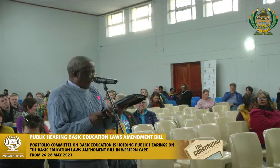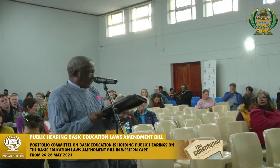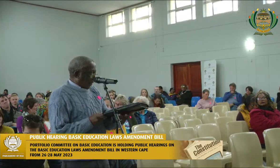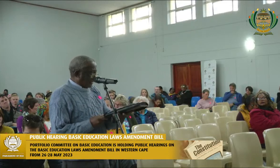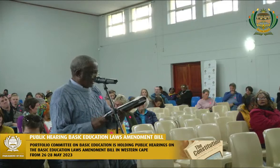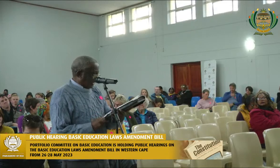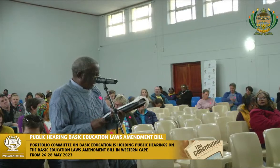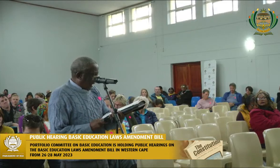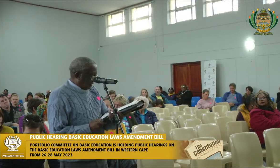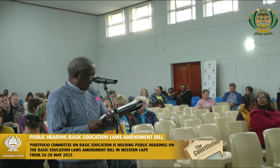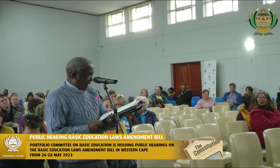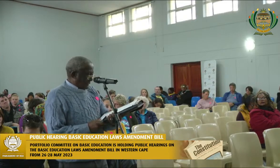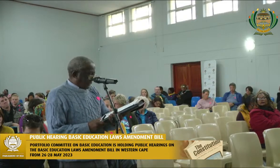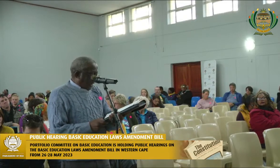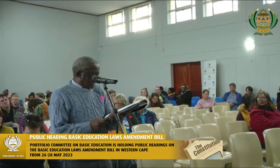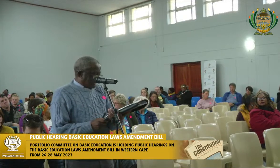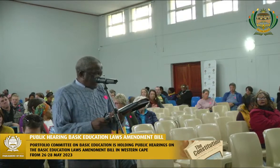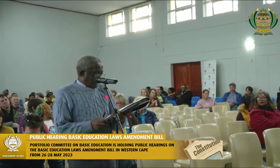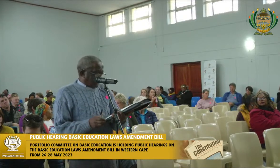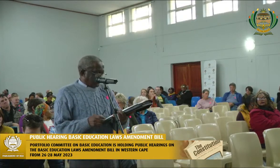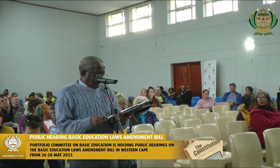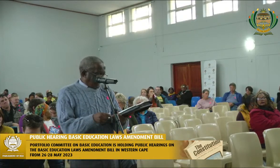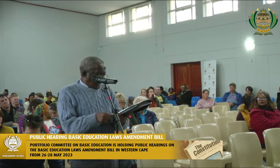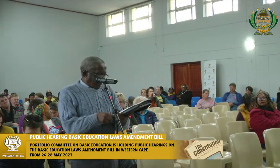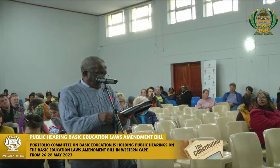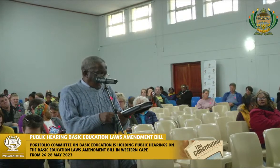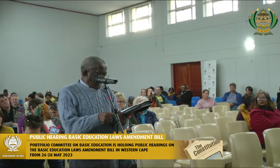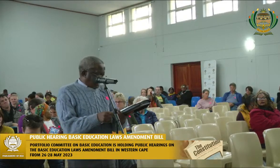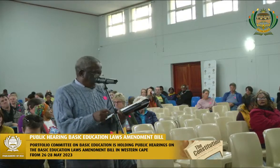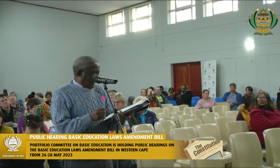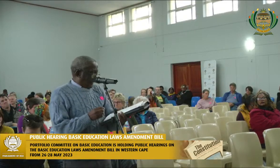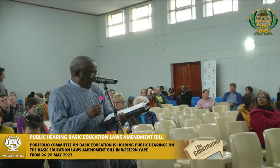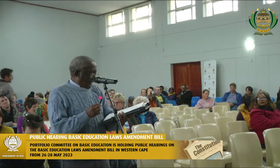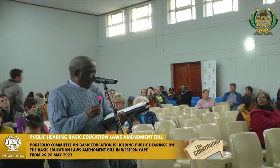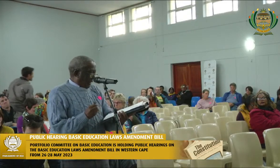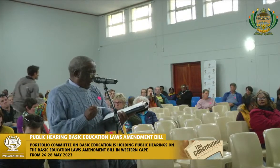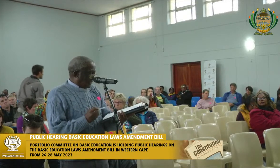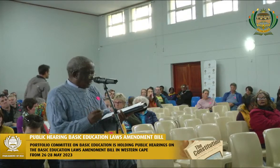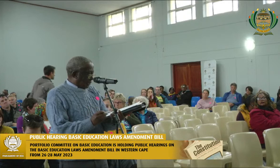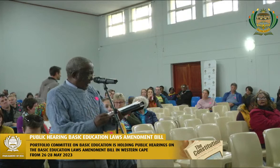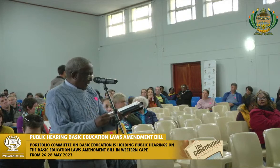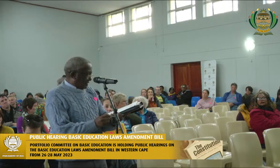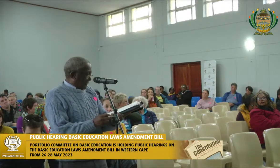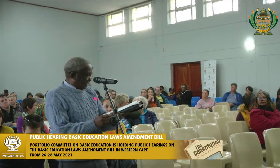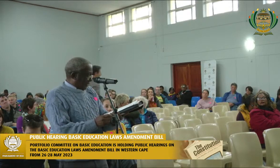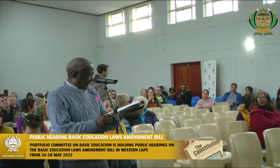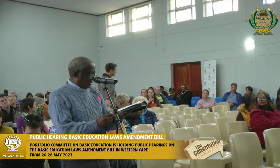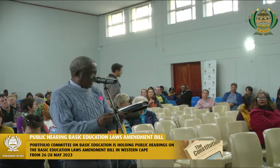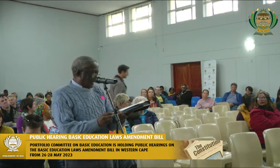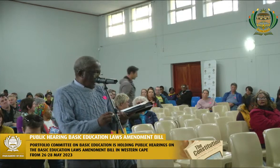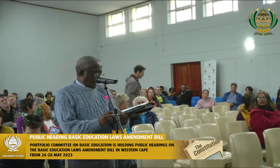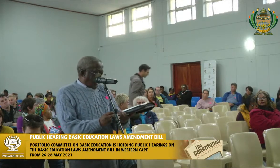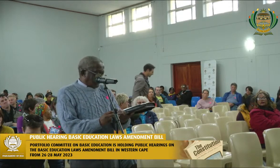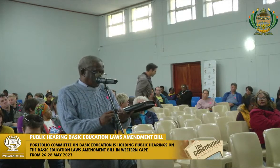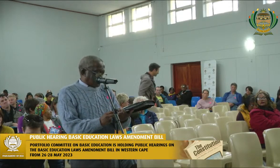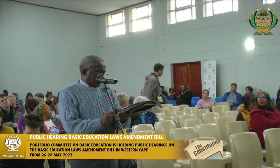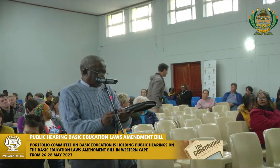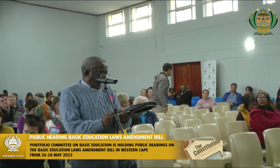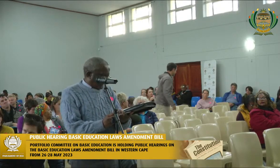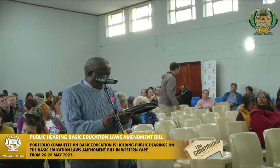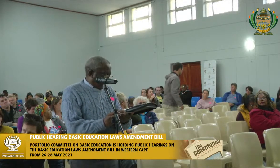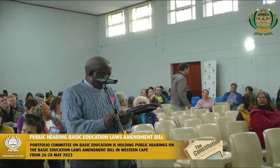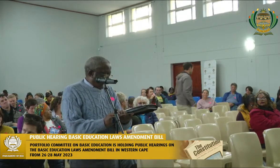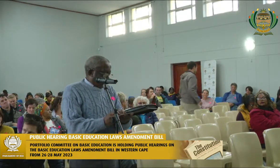be considered, because previously we had an occasion where the majority had